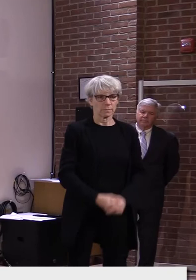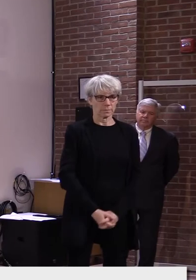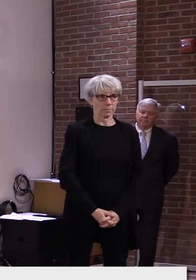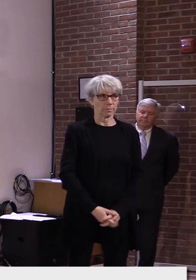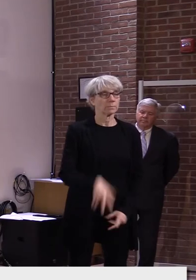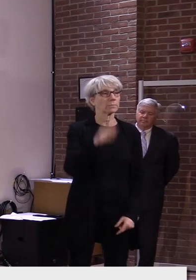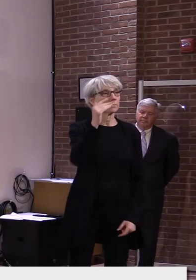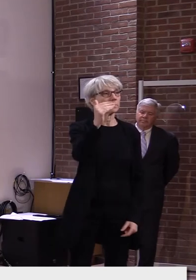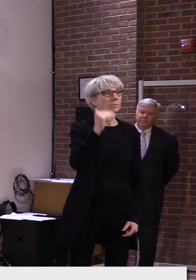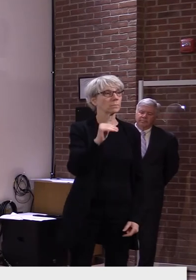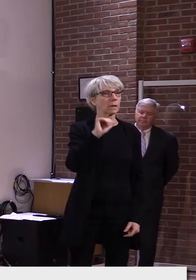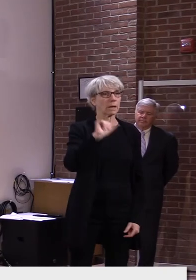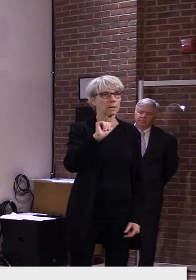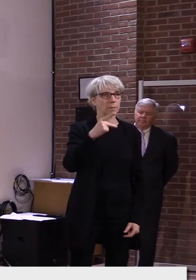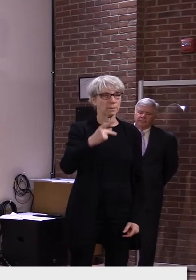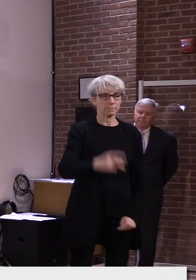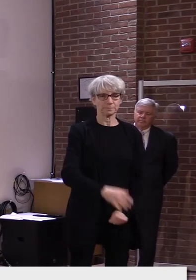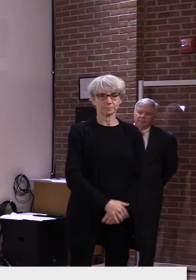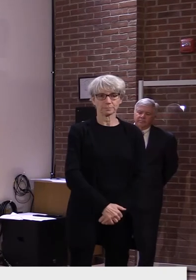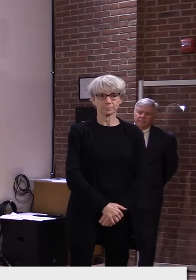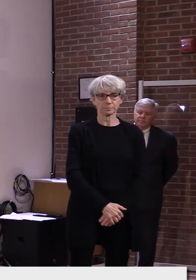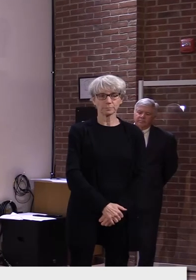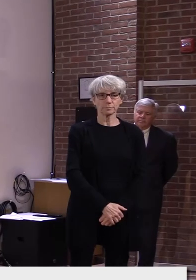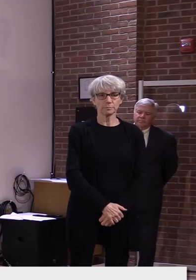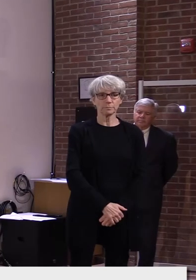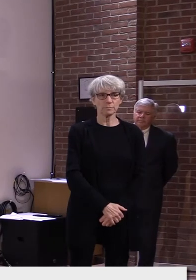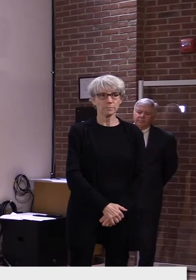Lisa, the Associated Press.